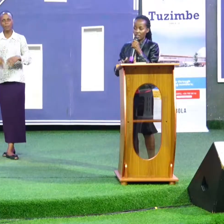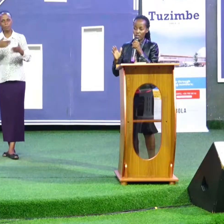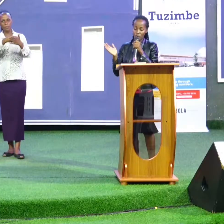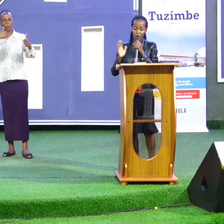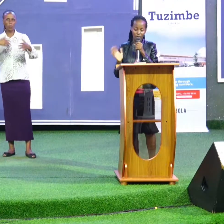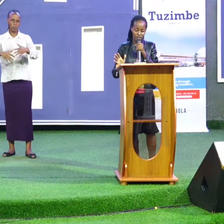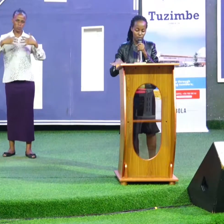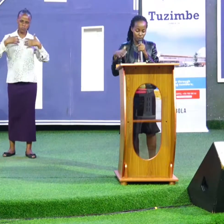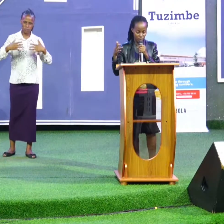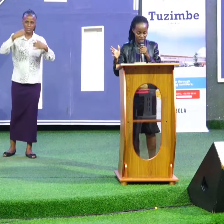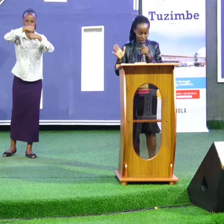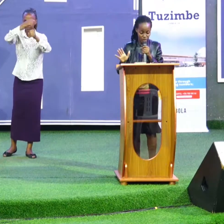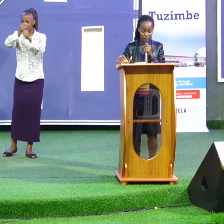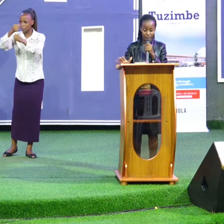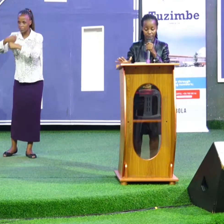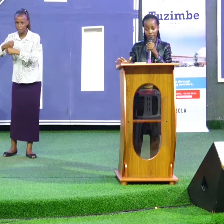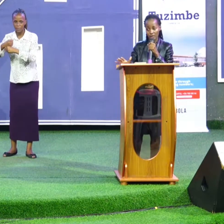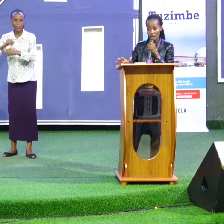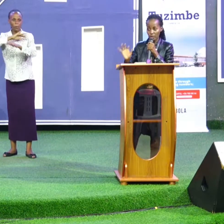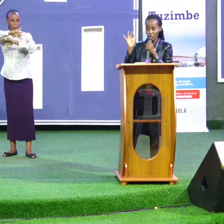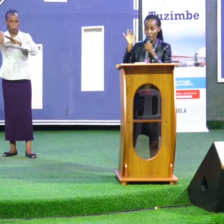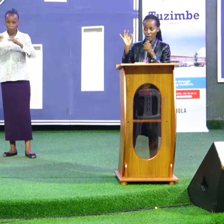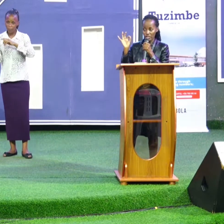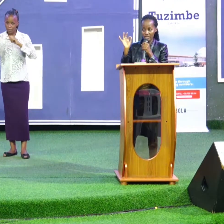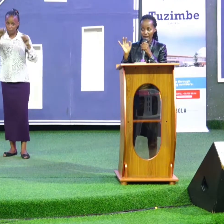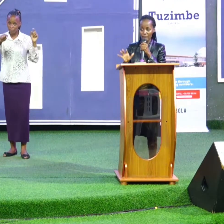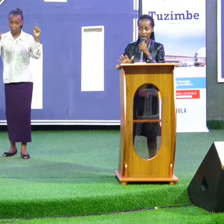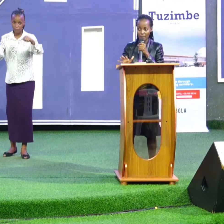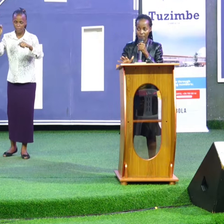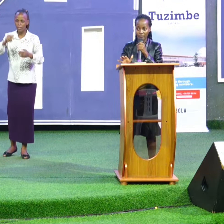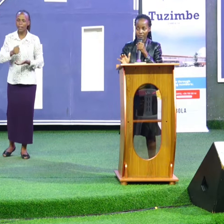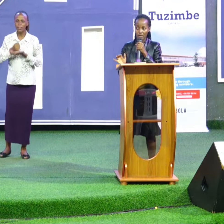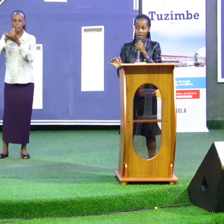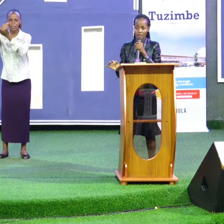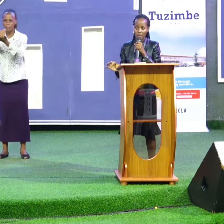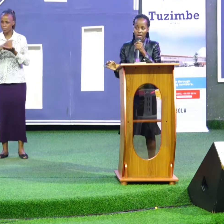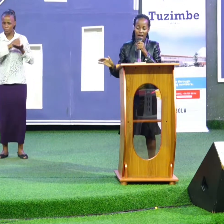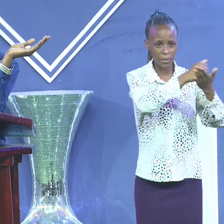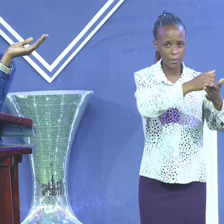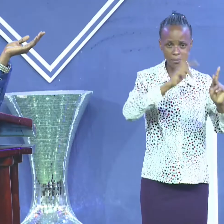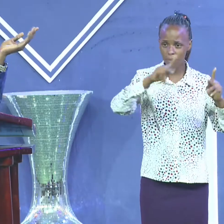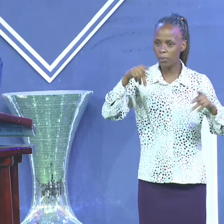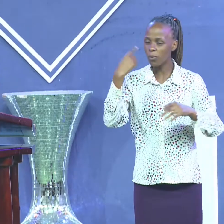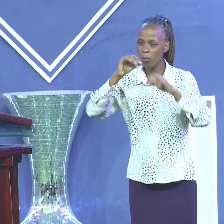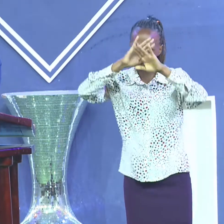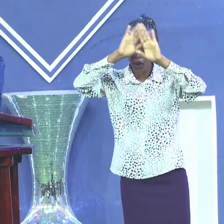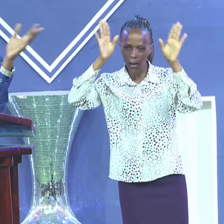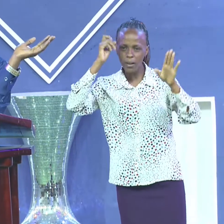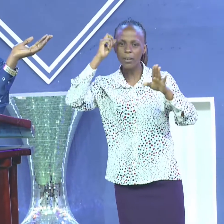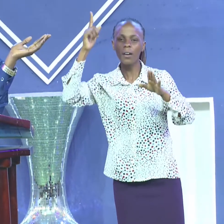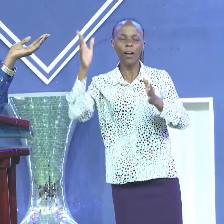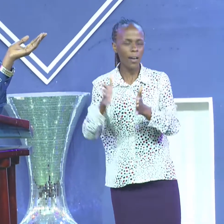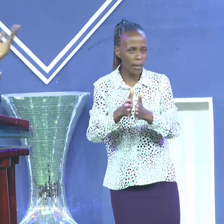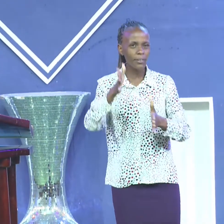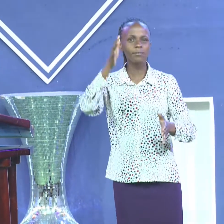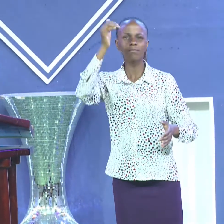creation. There is operation worth creation. Operations ezo zijja. Those operations come up. Abantu abamu abazitegedde. And they help certain people who have understood